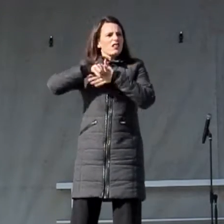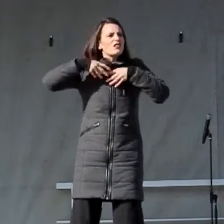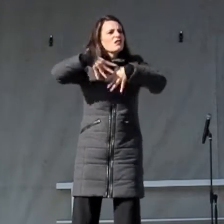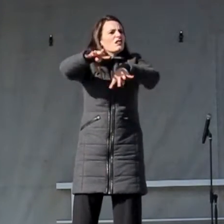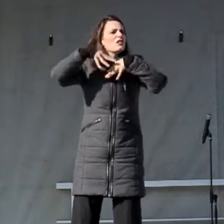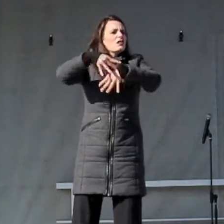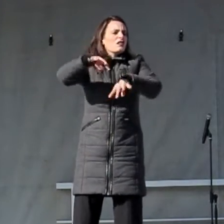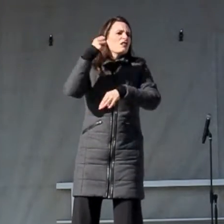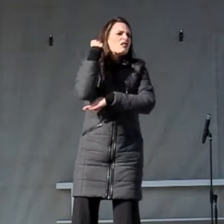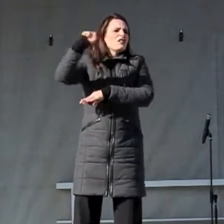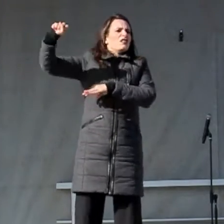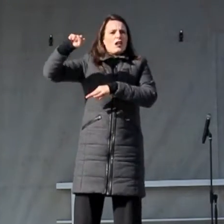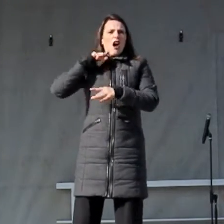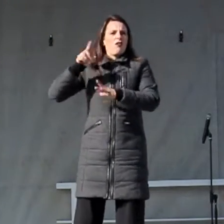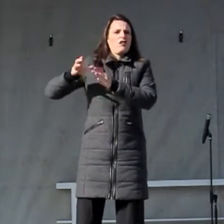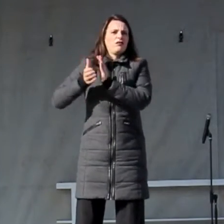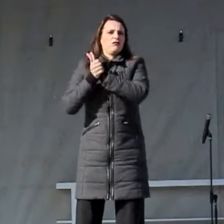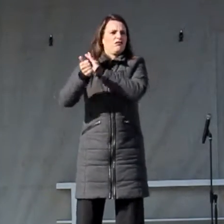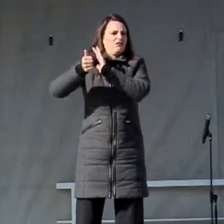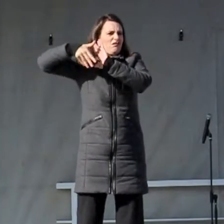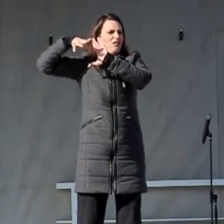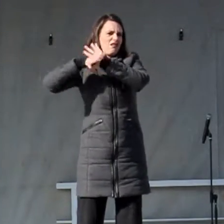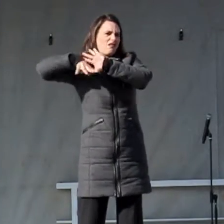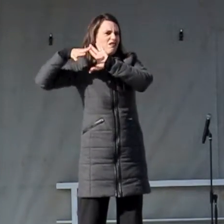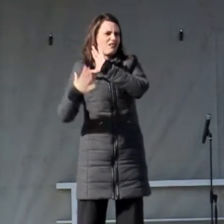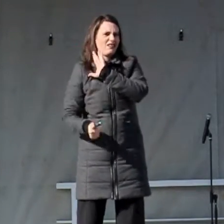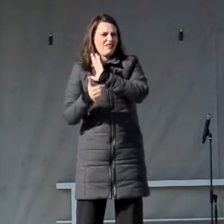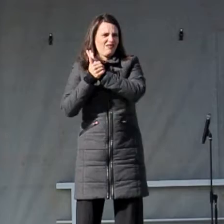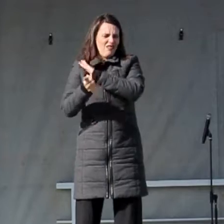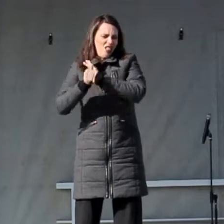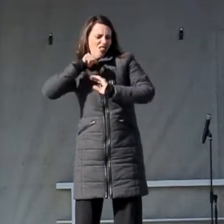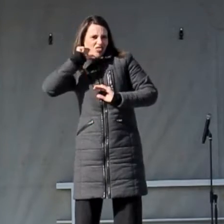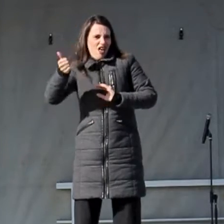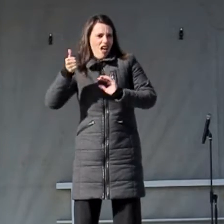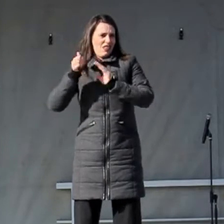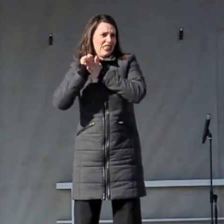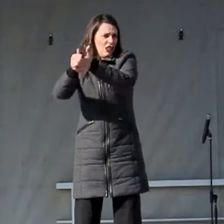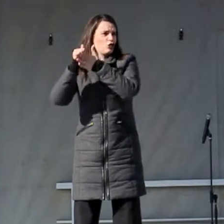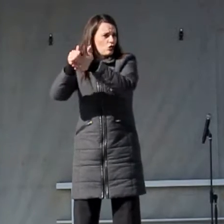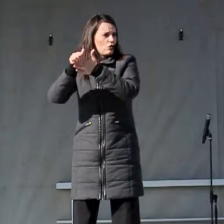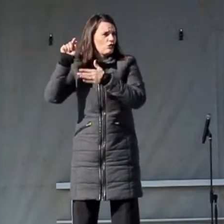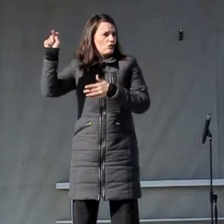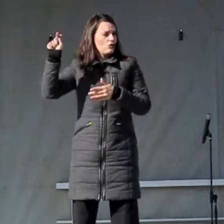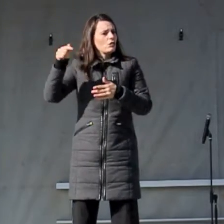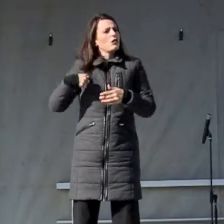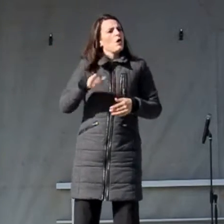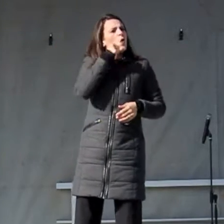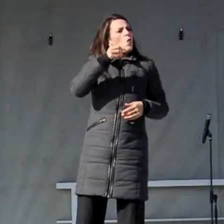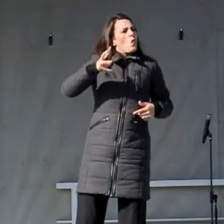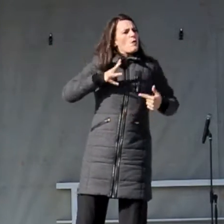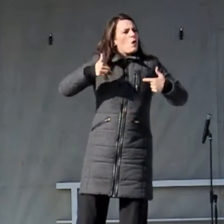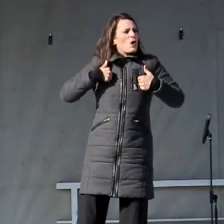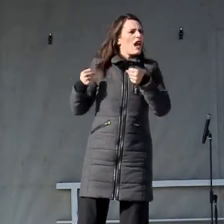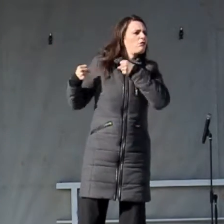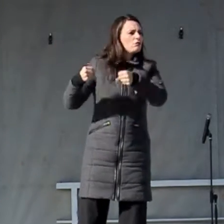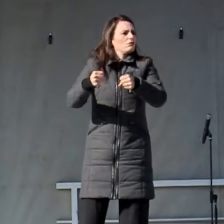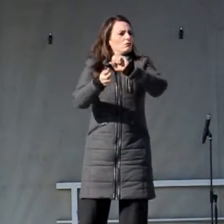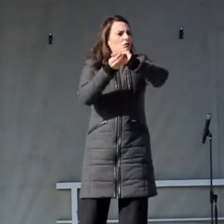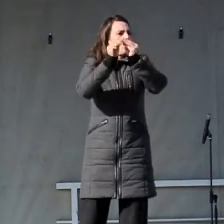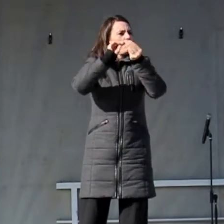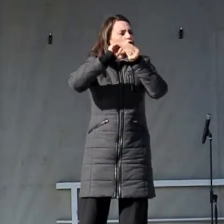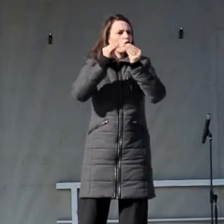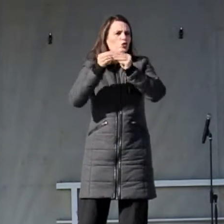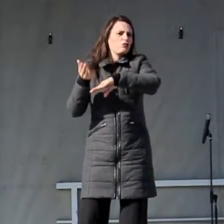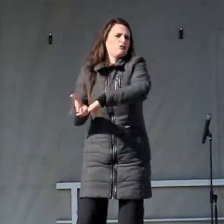demonstration of lack of leadership. We persist. As women, we have the power in numbers to make the